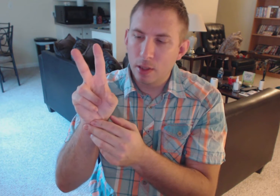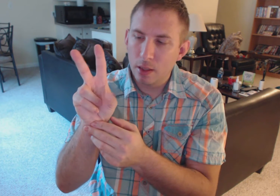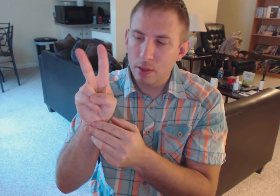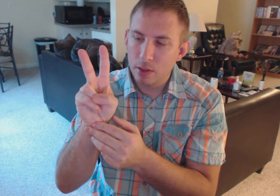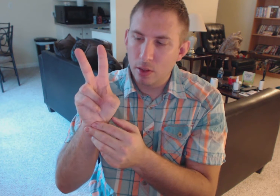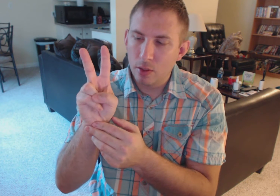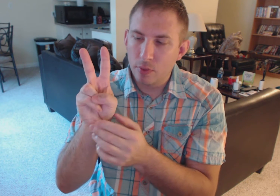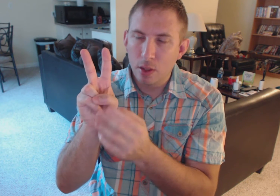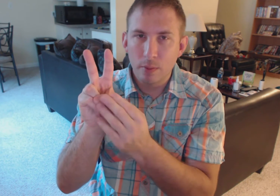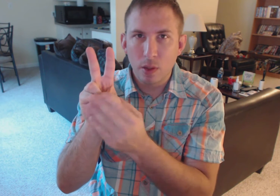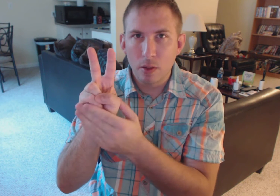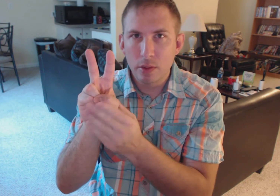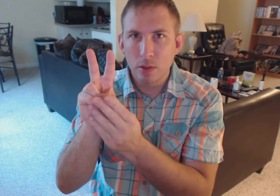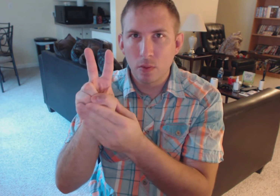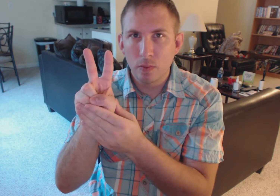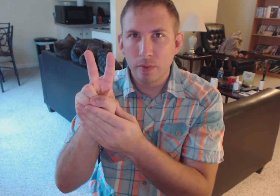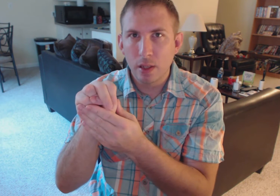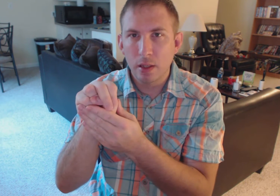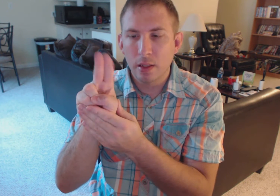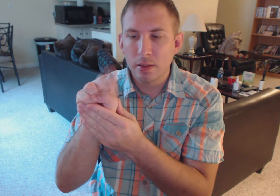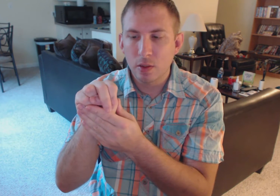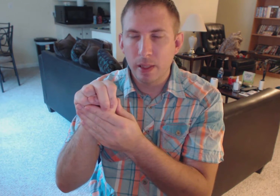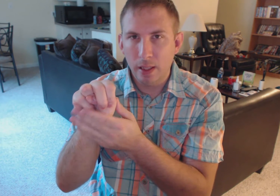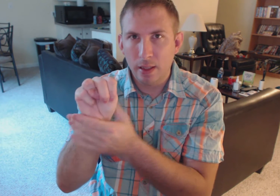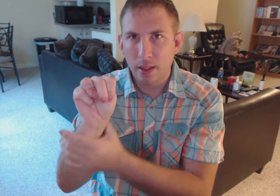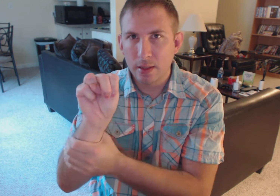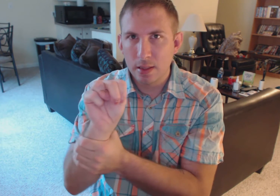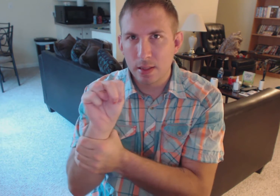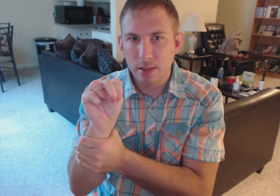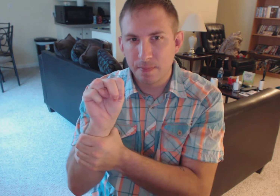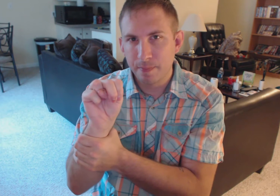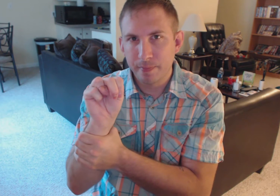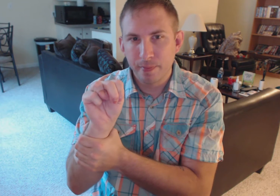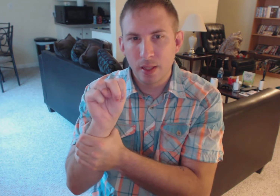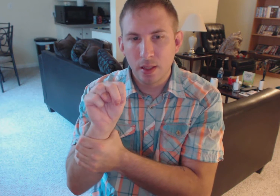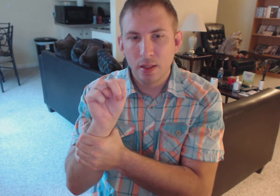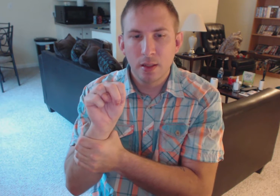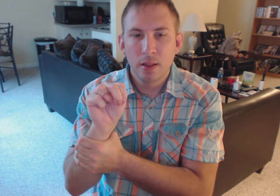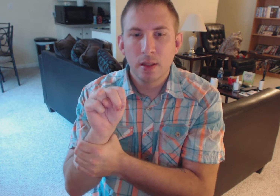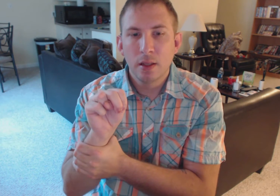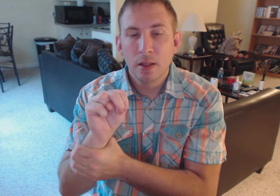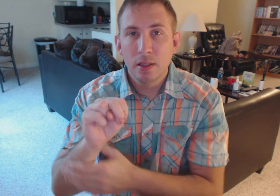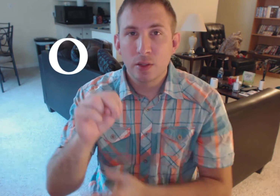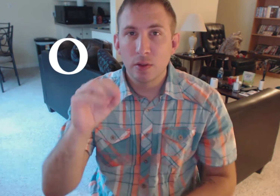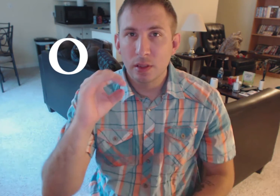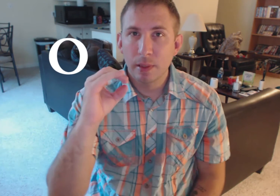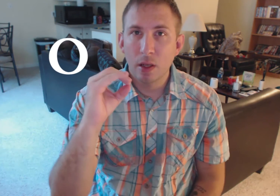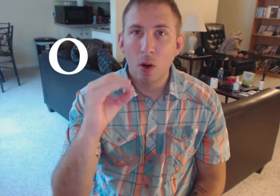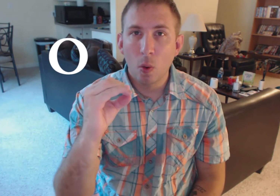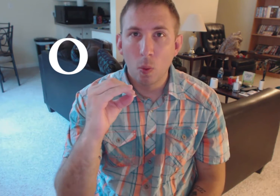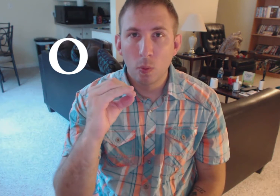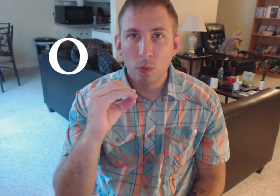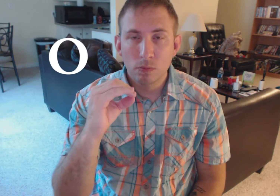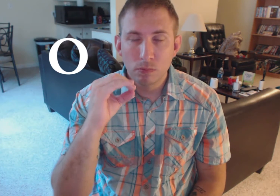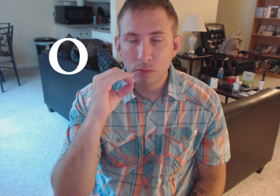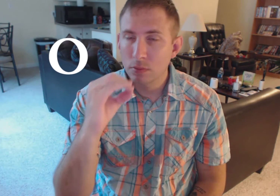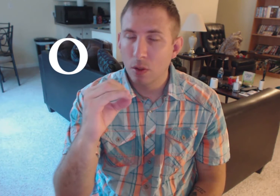got thumb covers the whole thing, it's gonna be N like this. So there's gonna be a O.